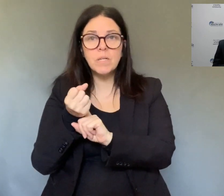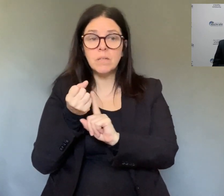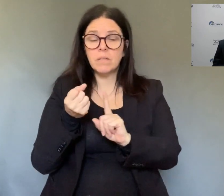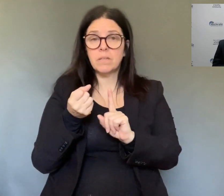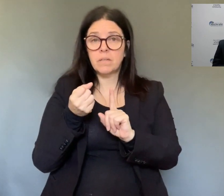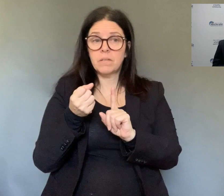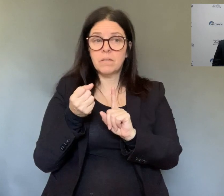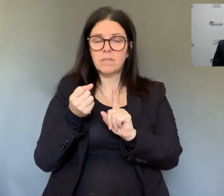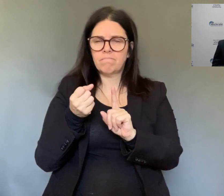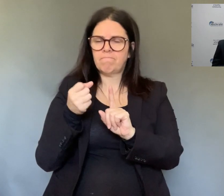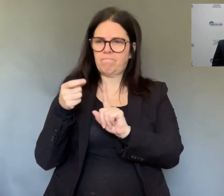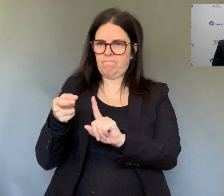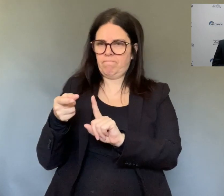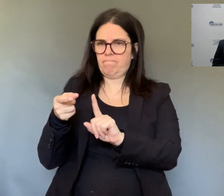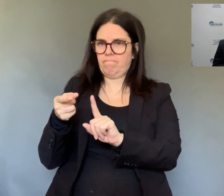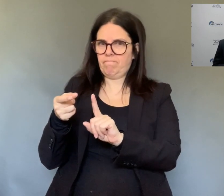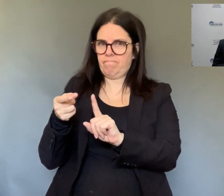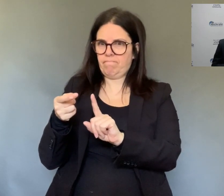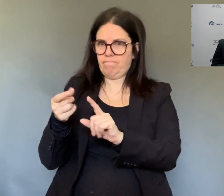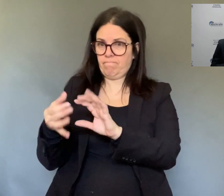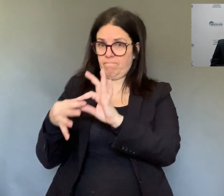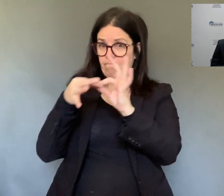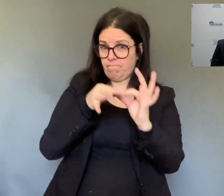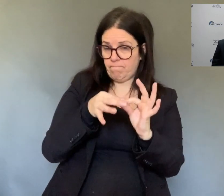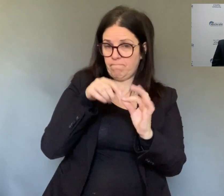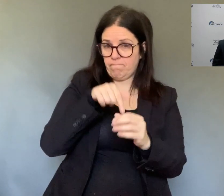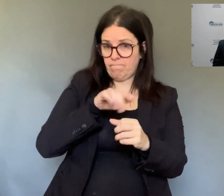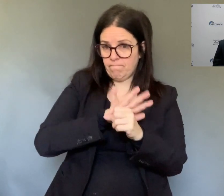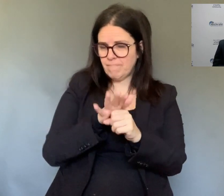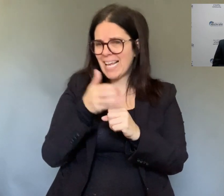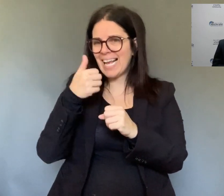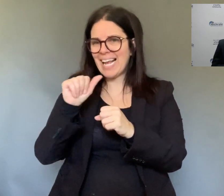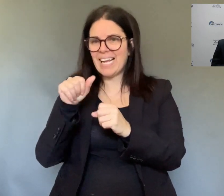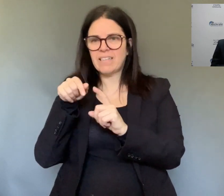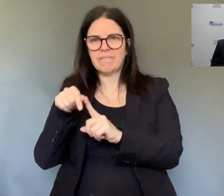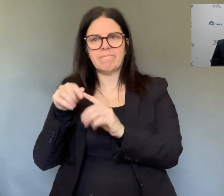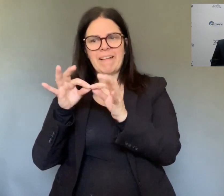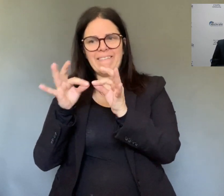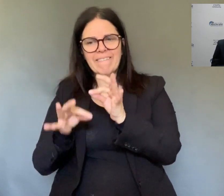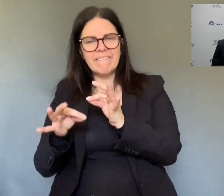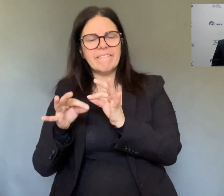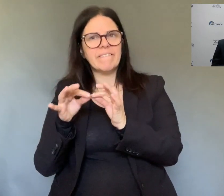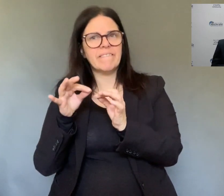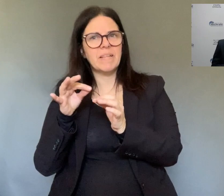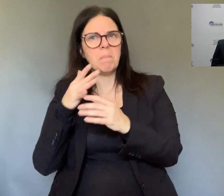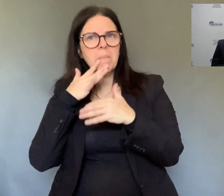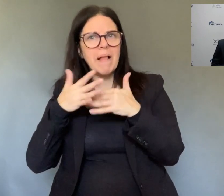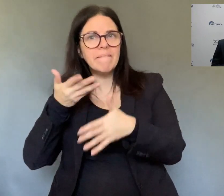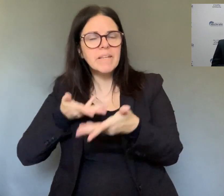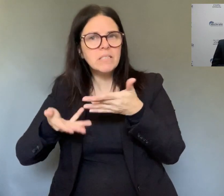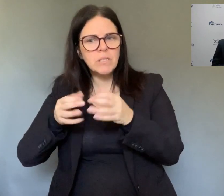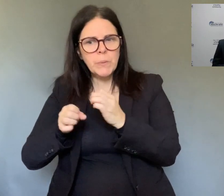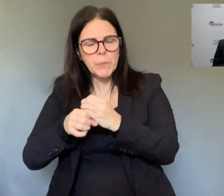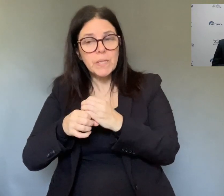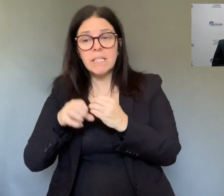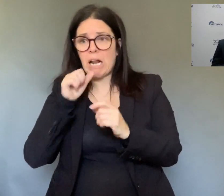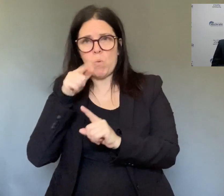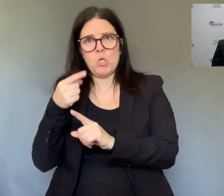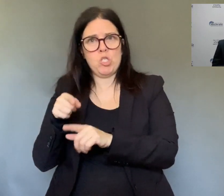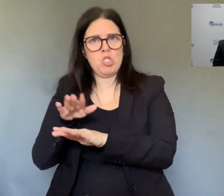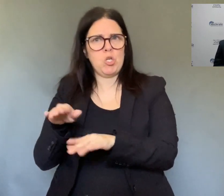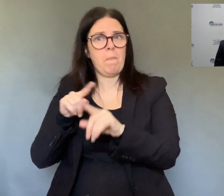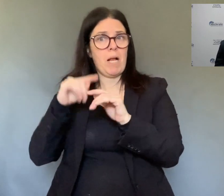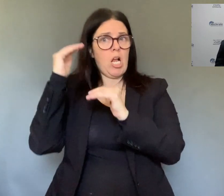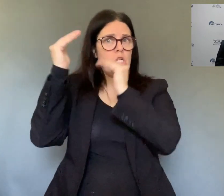with some concerns of Kawasaki disease or any other type of vasculitic reaction that we are seeing in not only in the children but also in